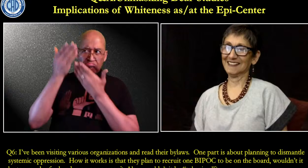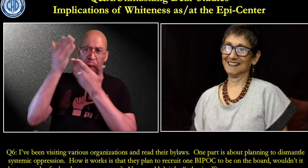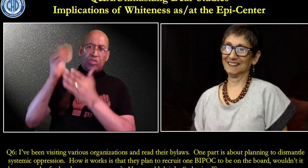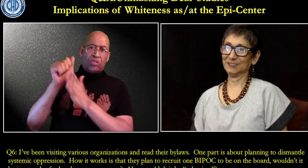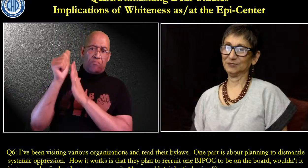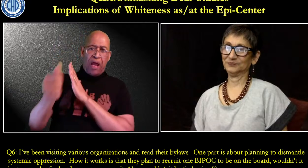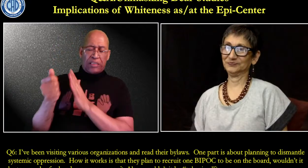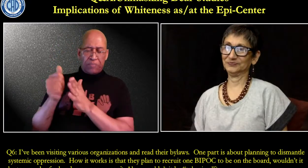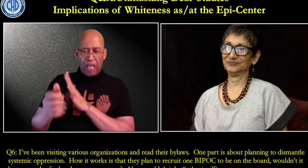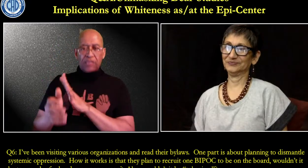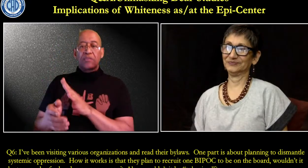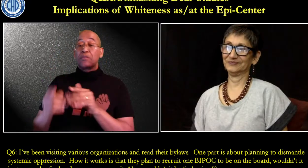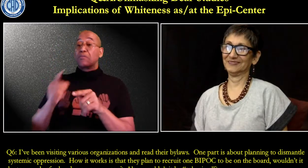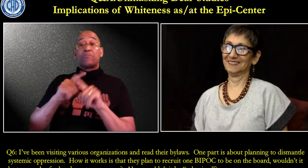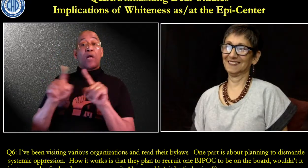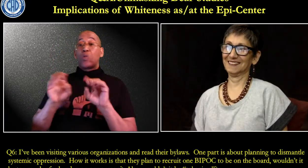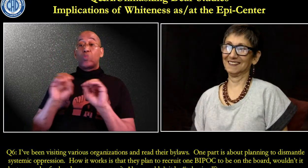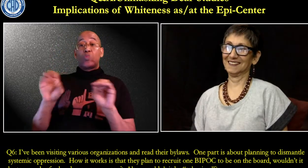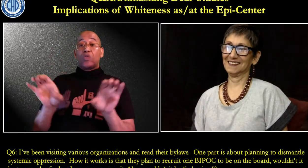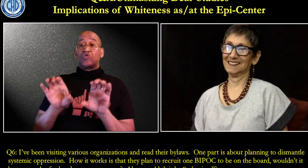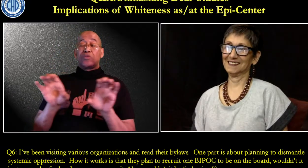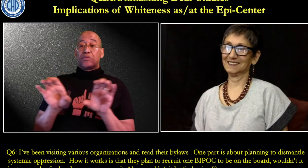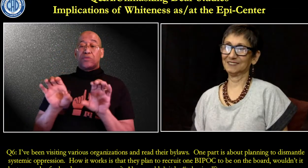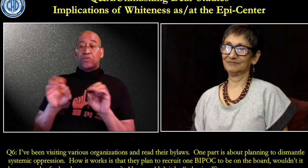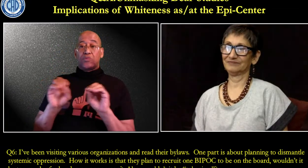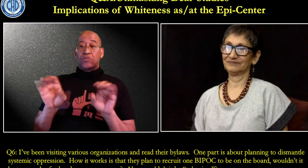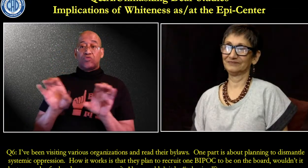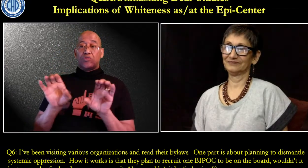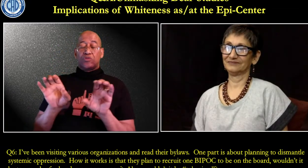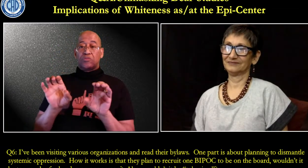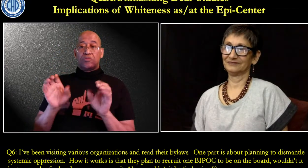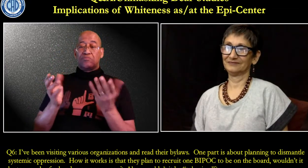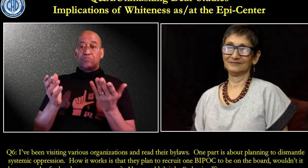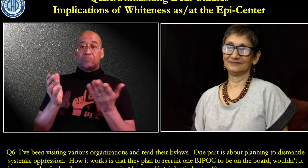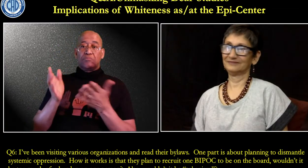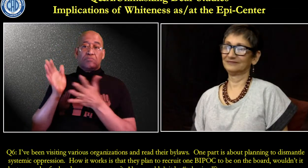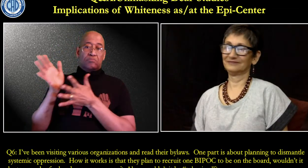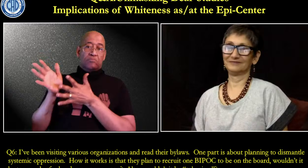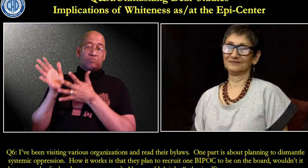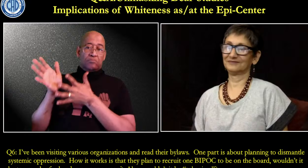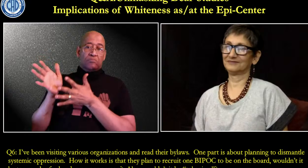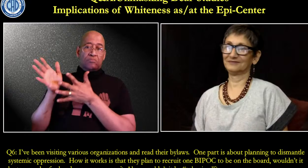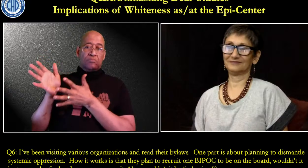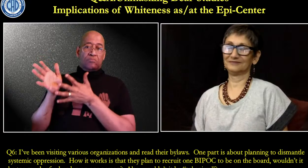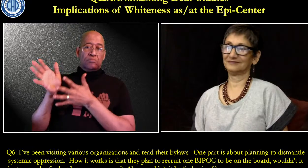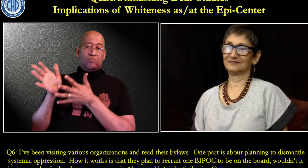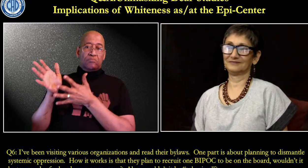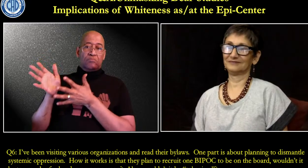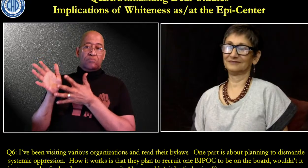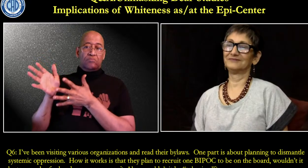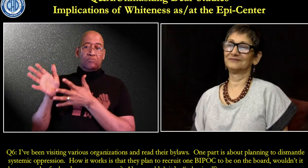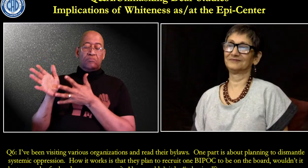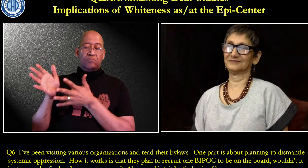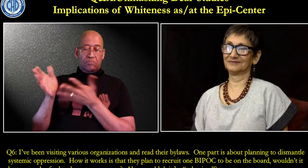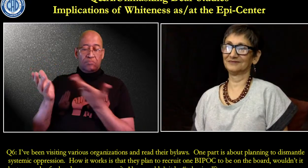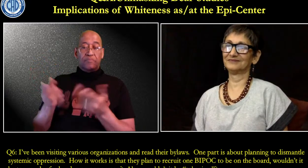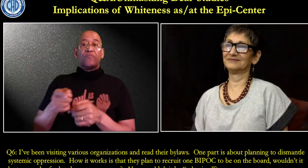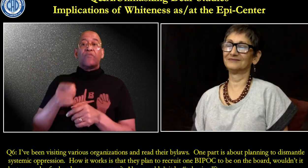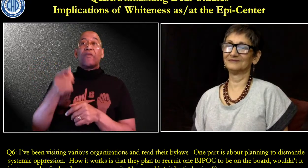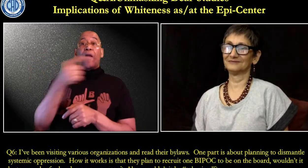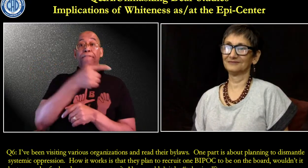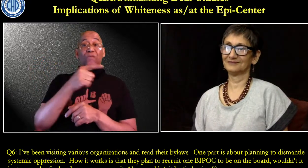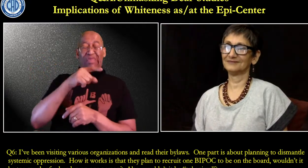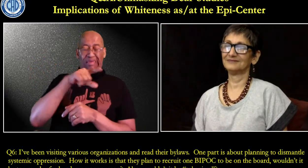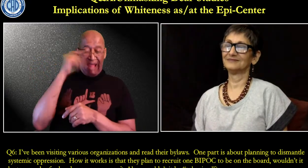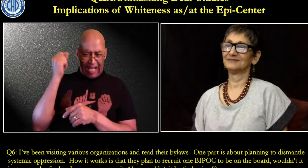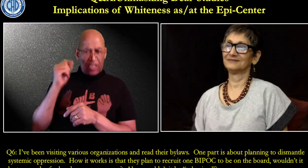make sure we document these down, put down all these information and get this taken care of. But there was no action. It was literally